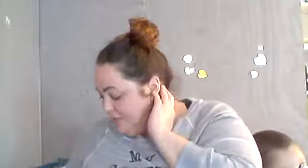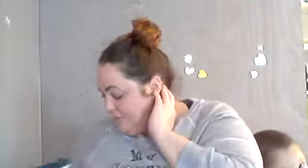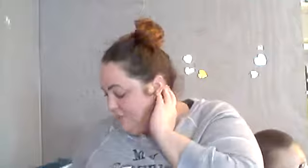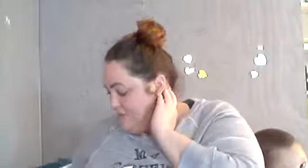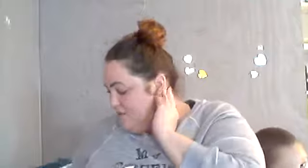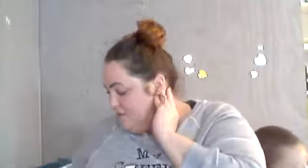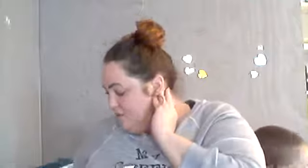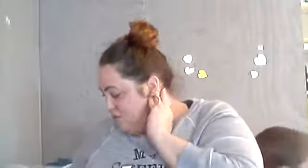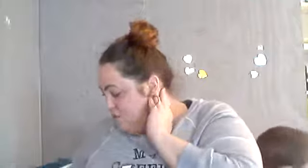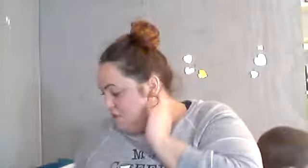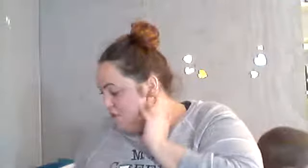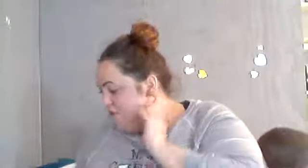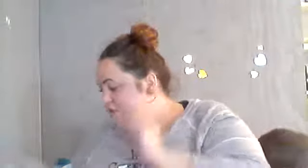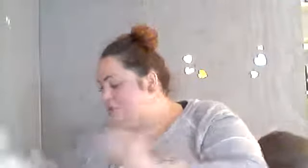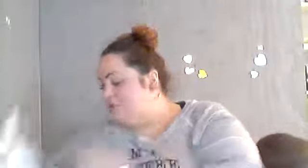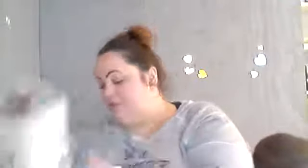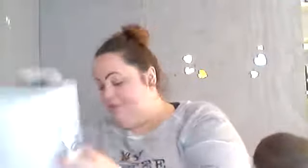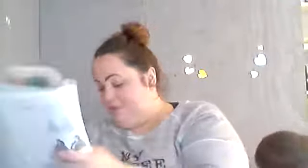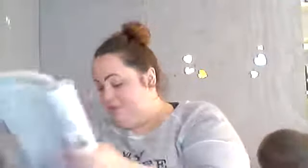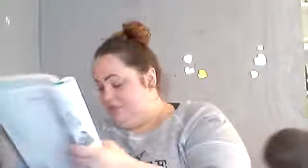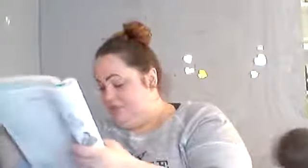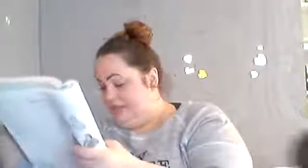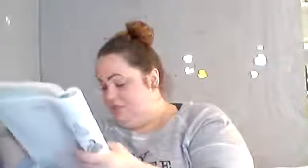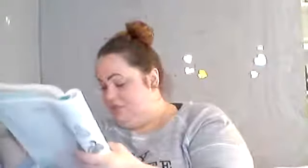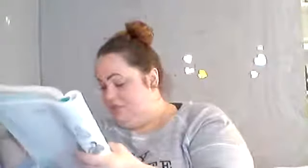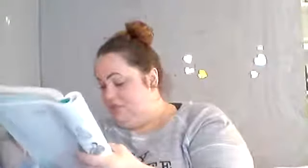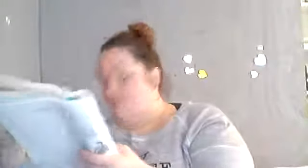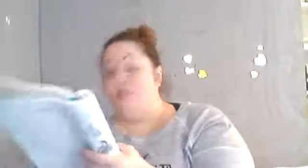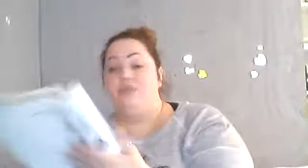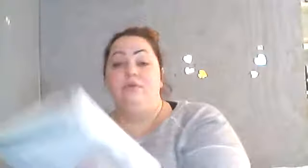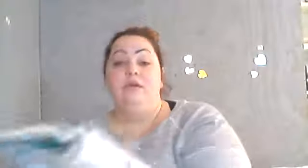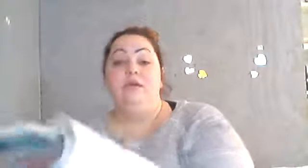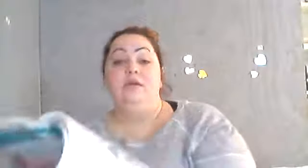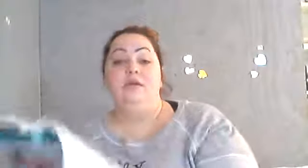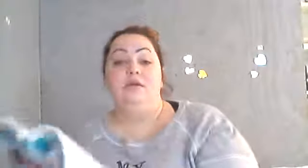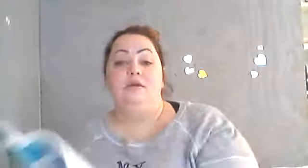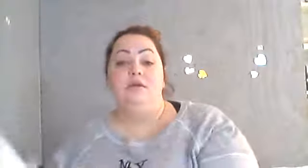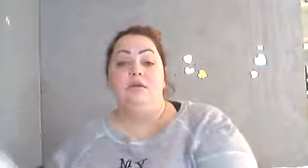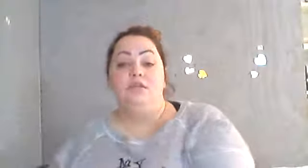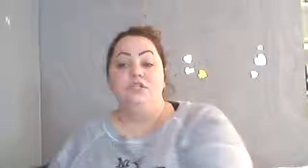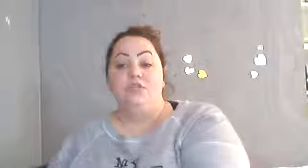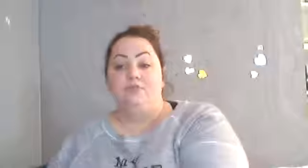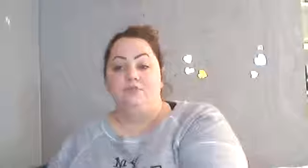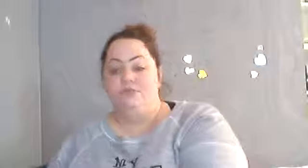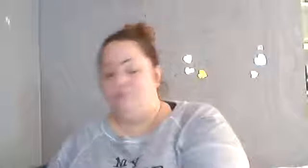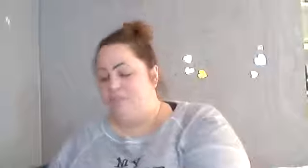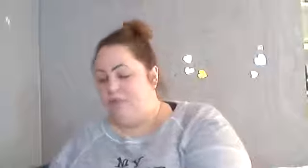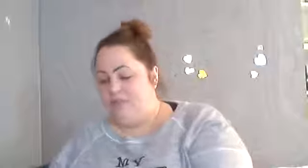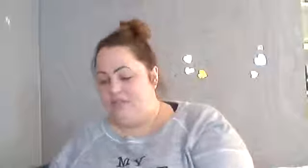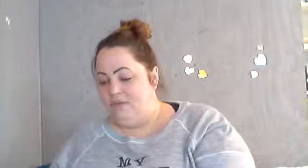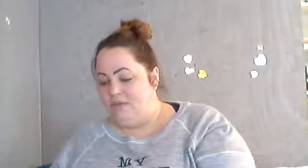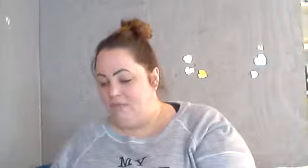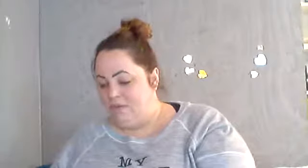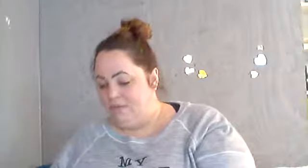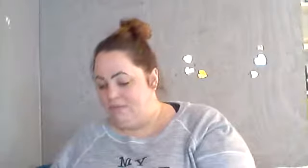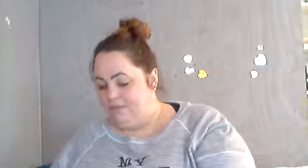like Marin is struggling on page 137, which is actually unit 3, chapter or part 10, however